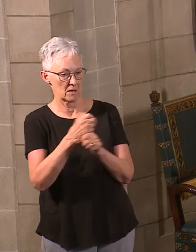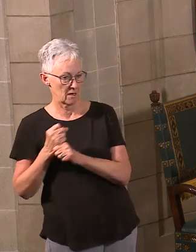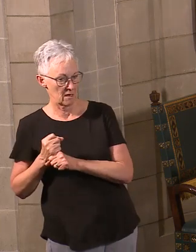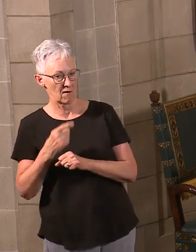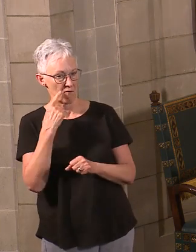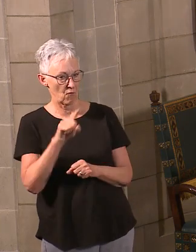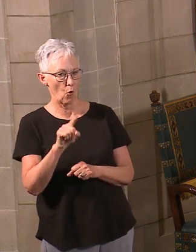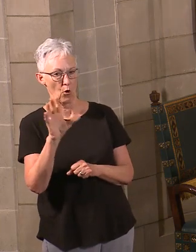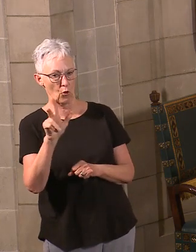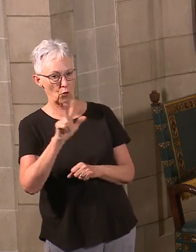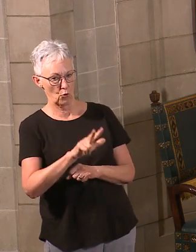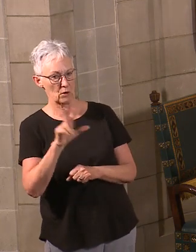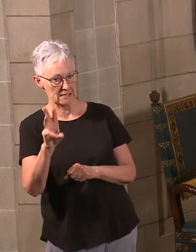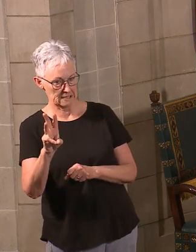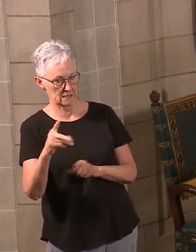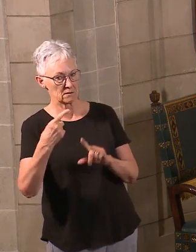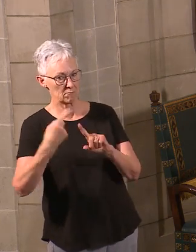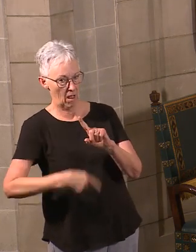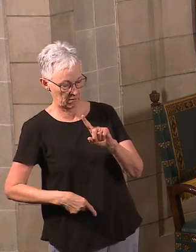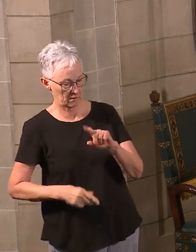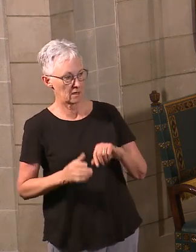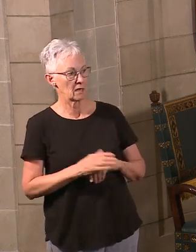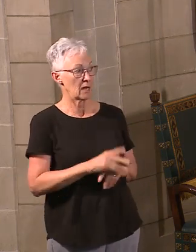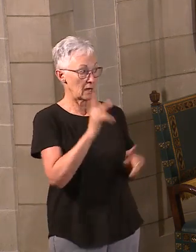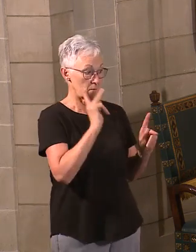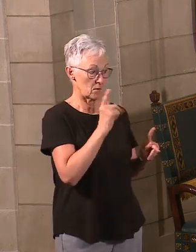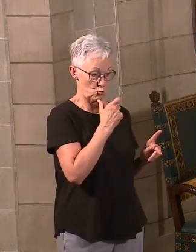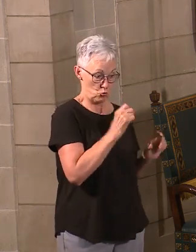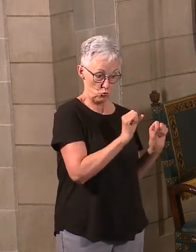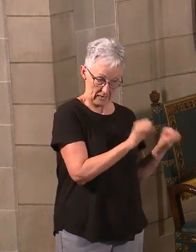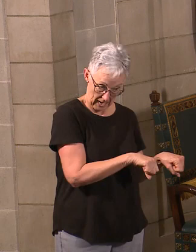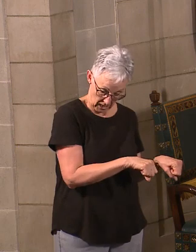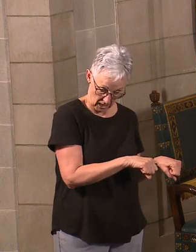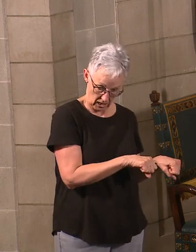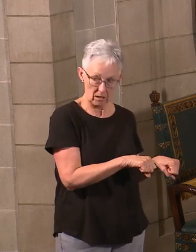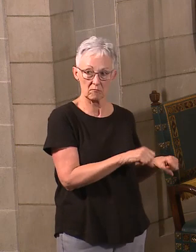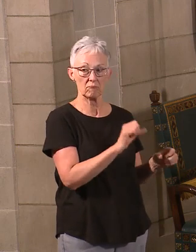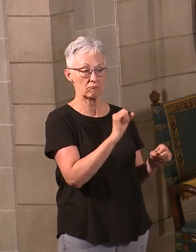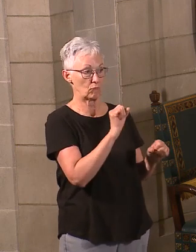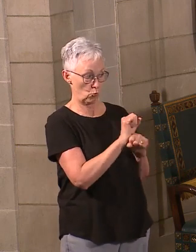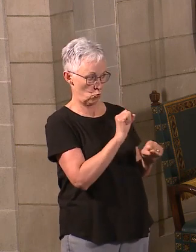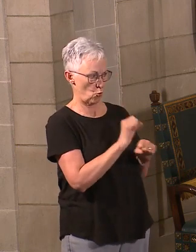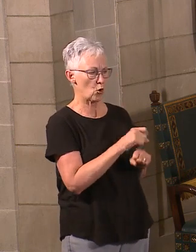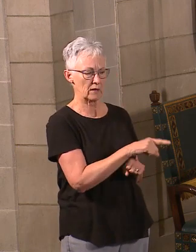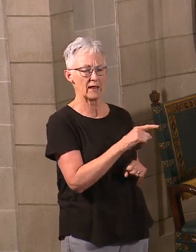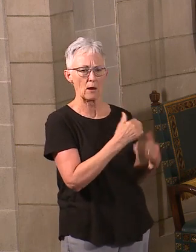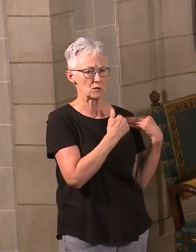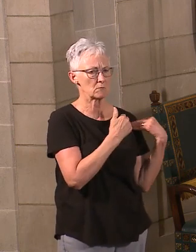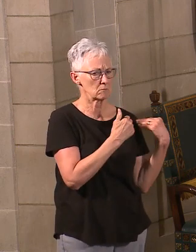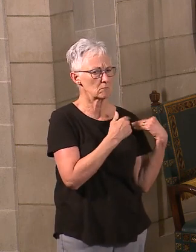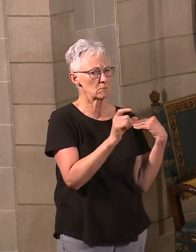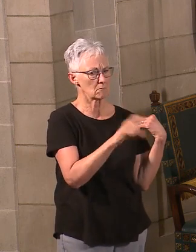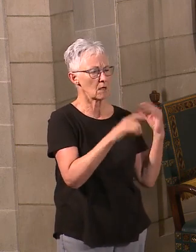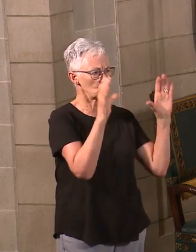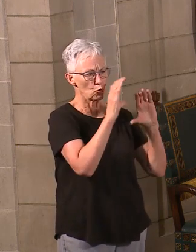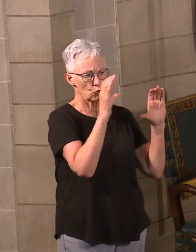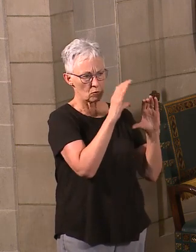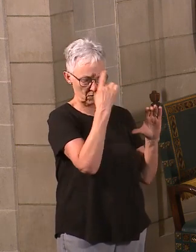still required to seek employment, and failure to accept an employment offer will result in their SNAP benefit